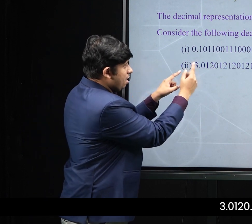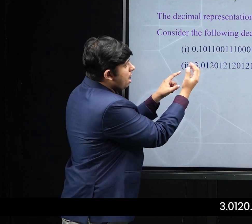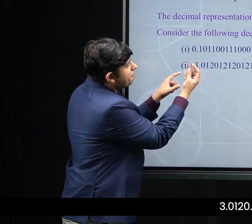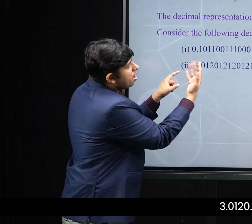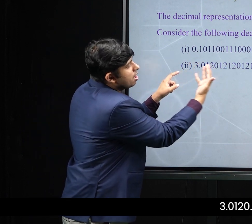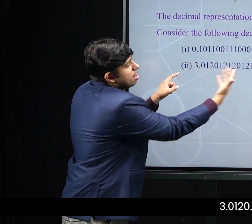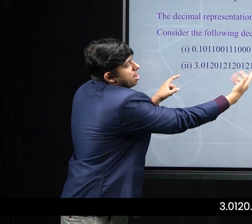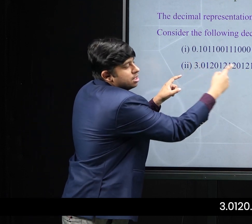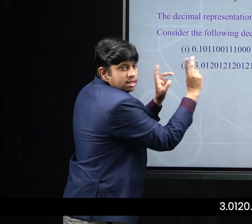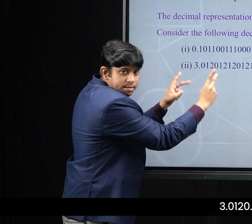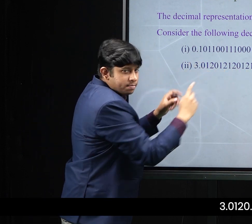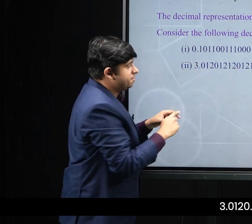3.0120 so on,